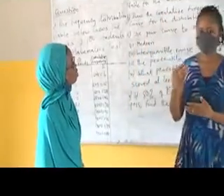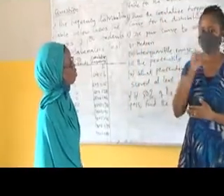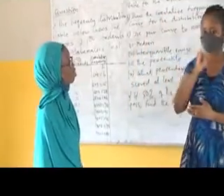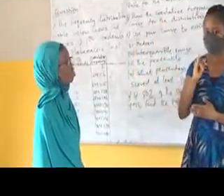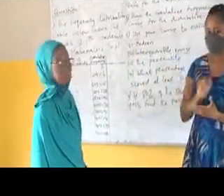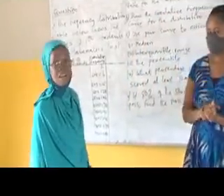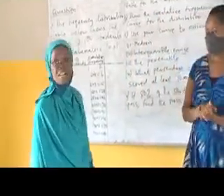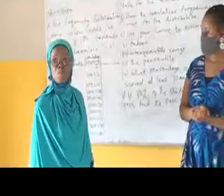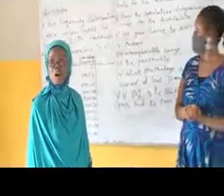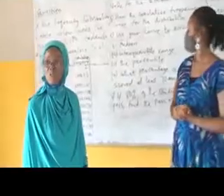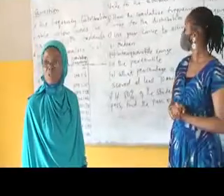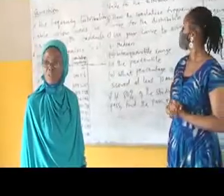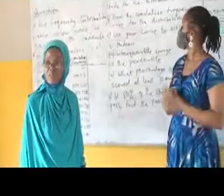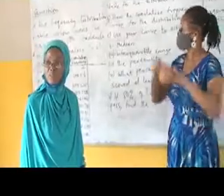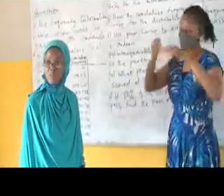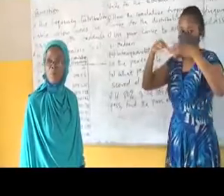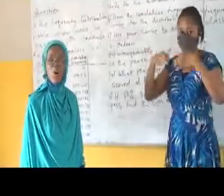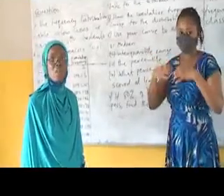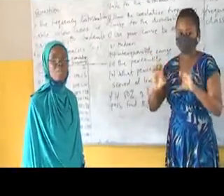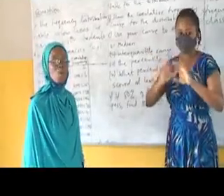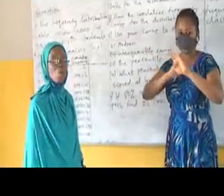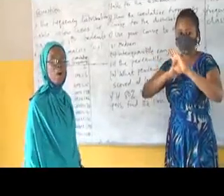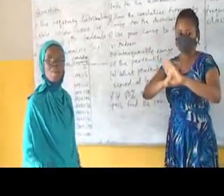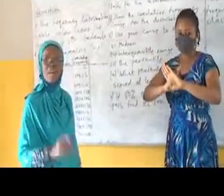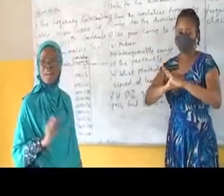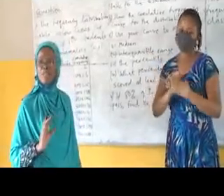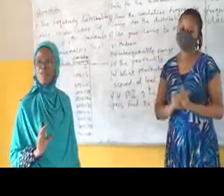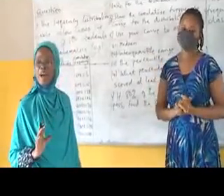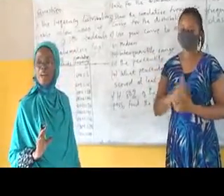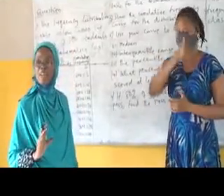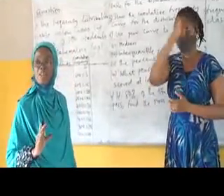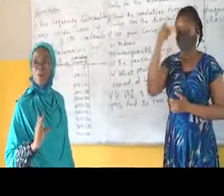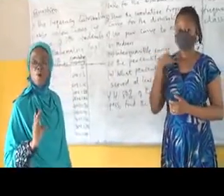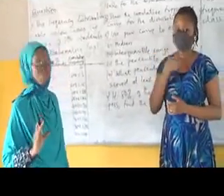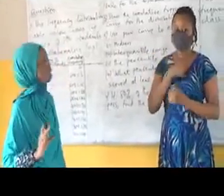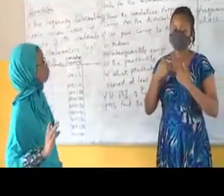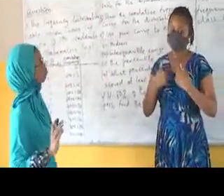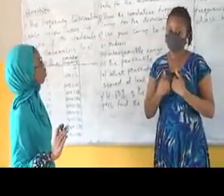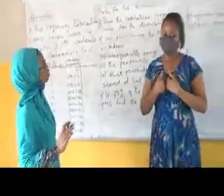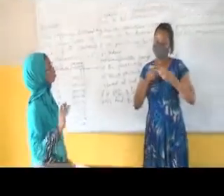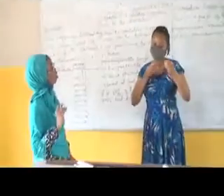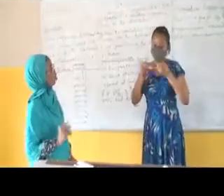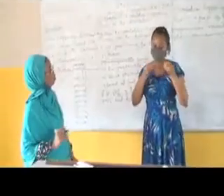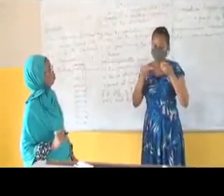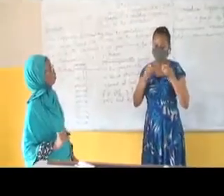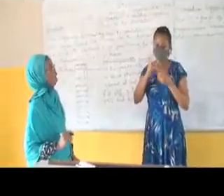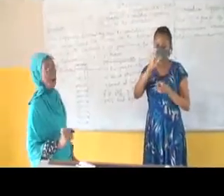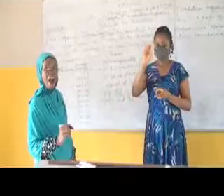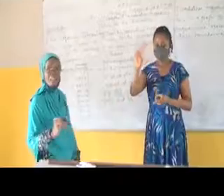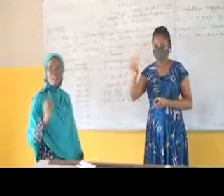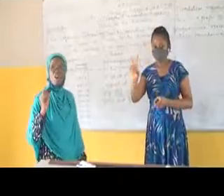at is the class boundaries, because we have earlier defined cumulative frequency